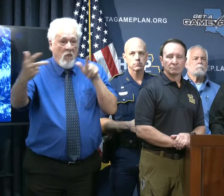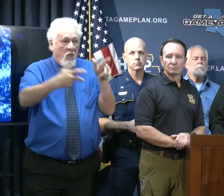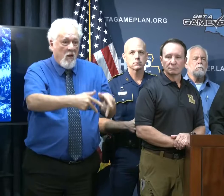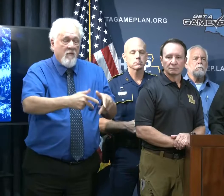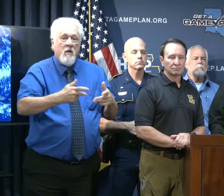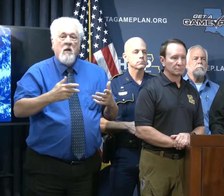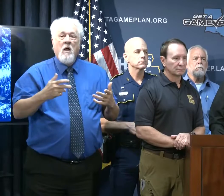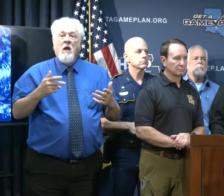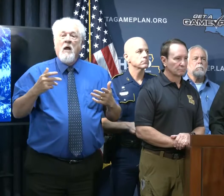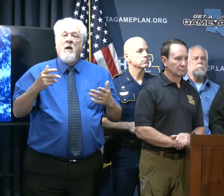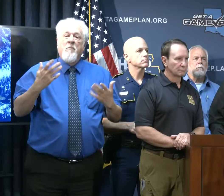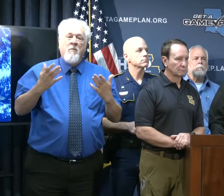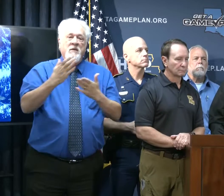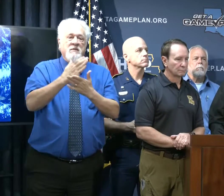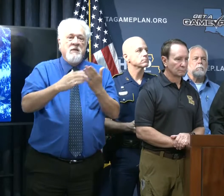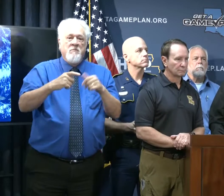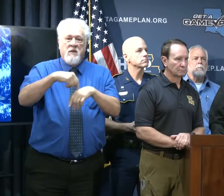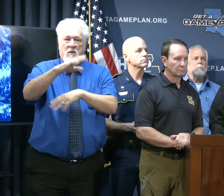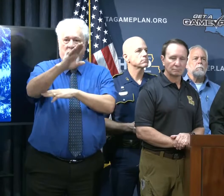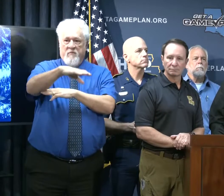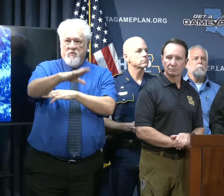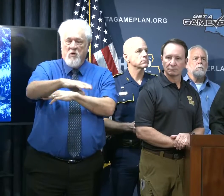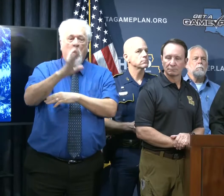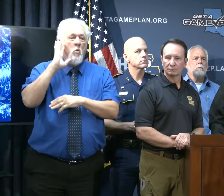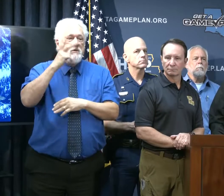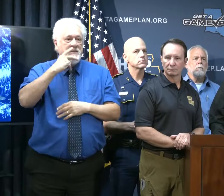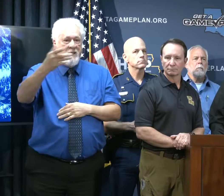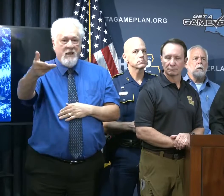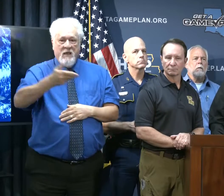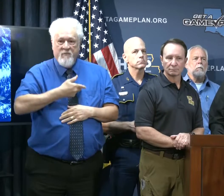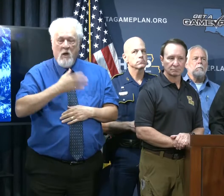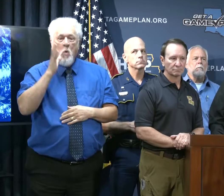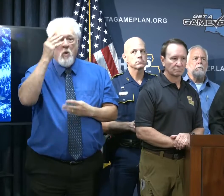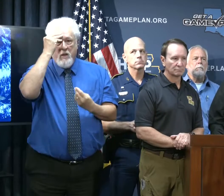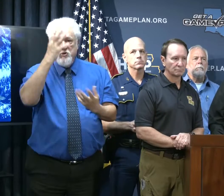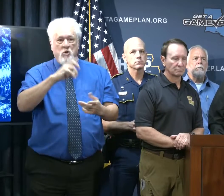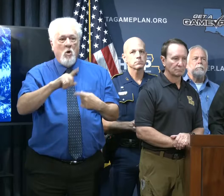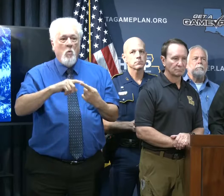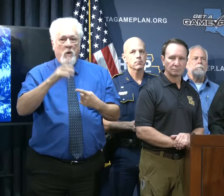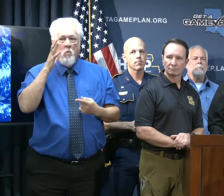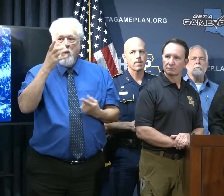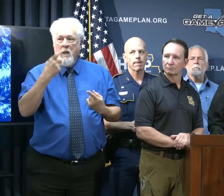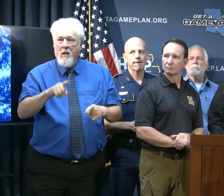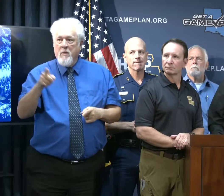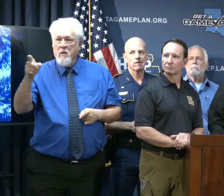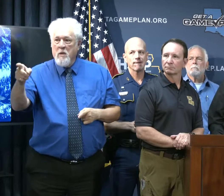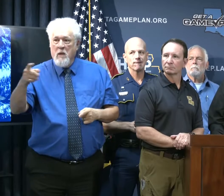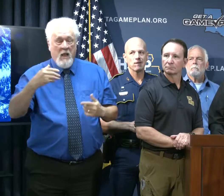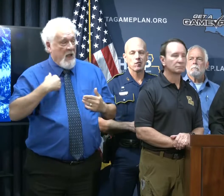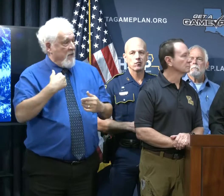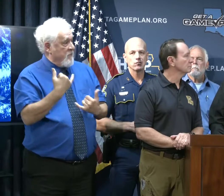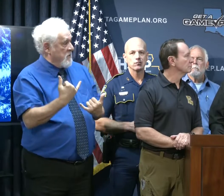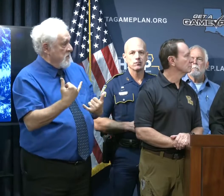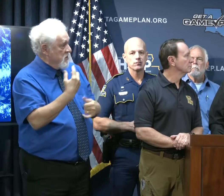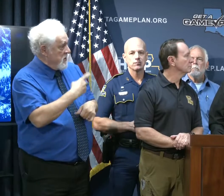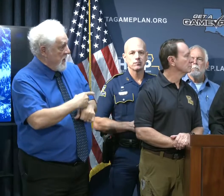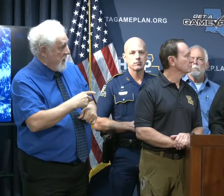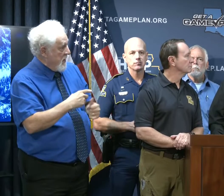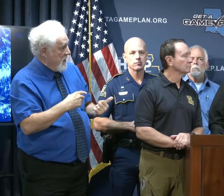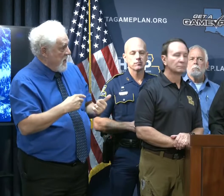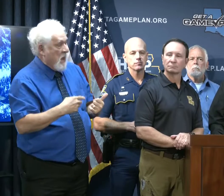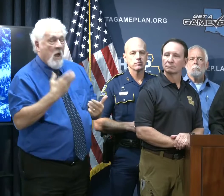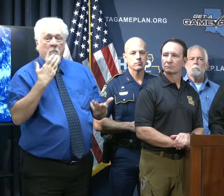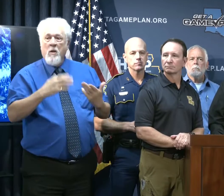likelihood, it'll be sometime in the PM. You will see an invite, and we'll let you know when it's going to be. So we're not having another one today? There